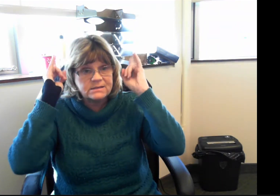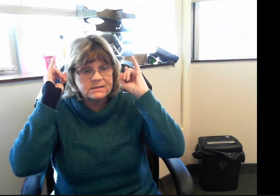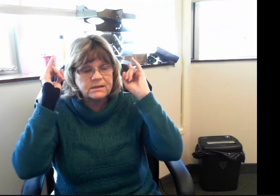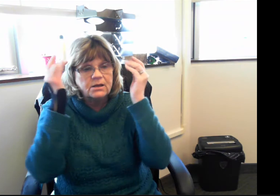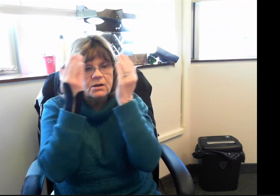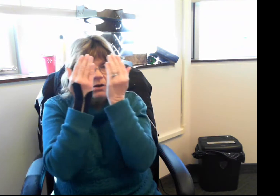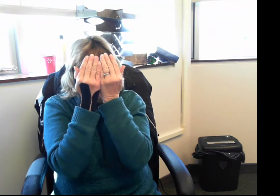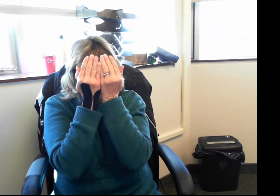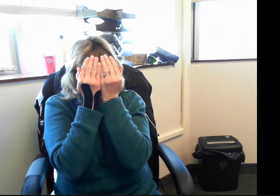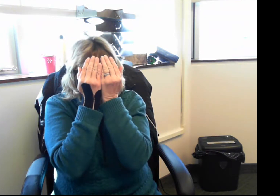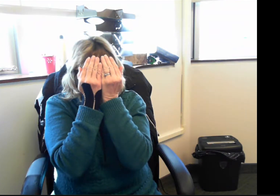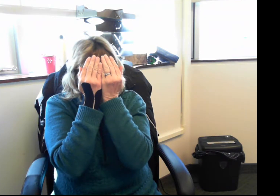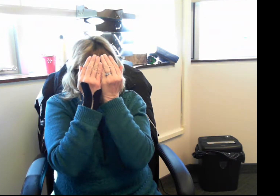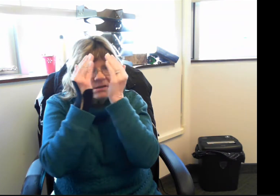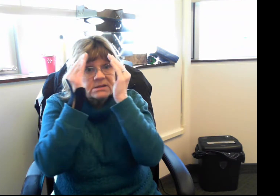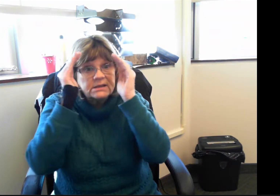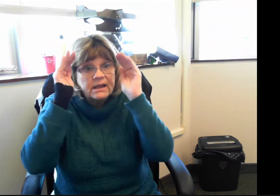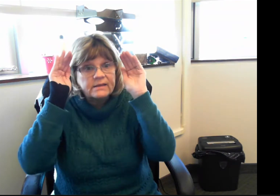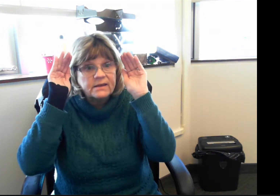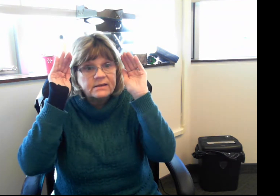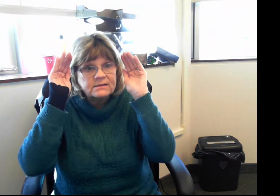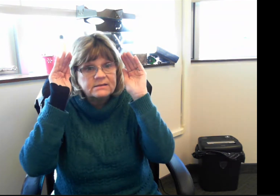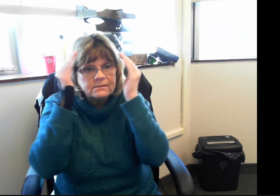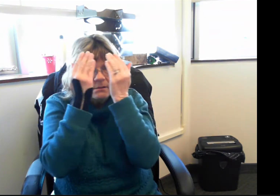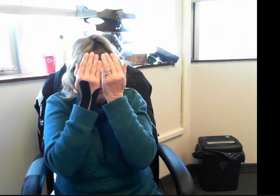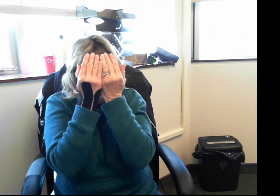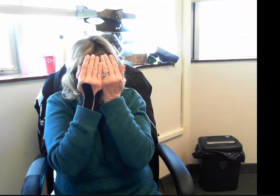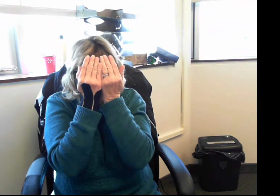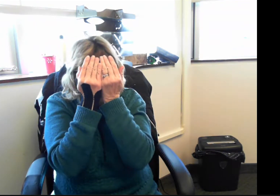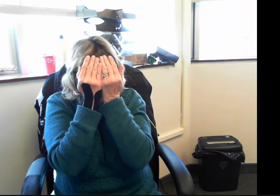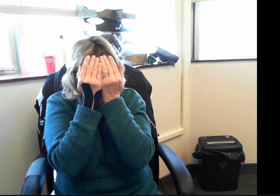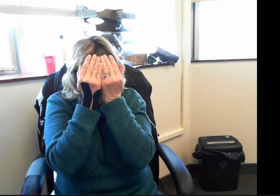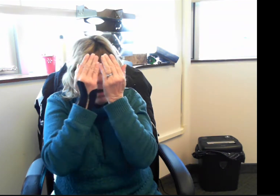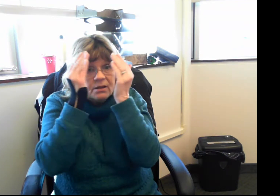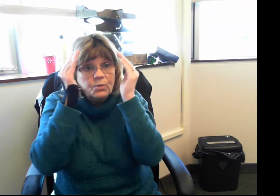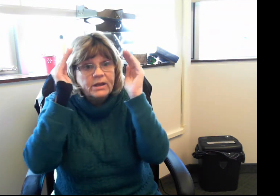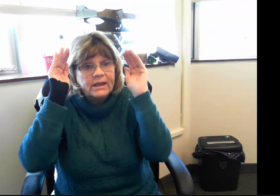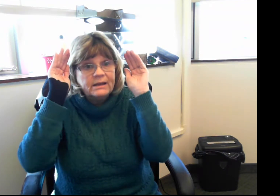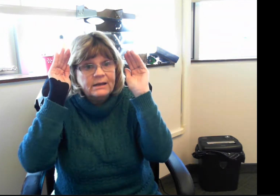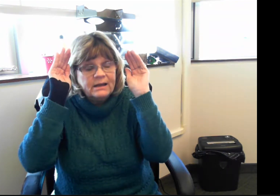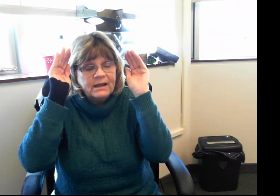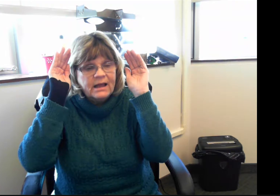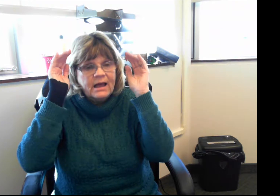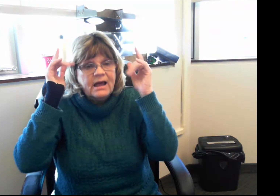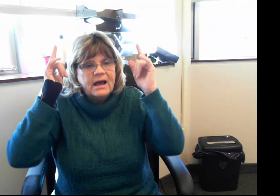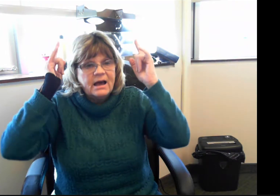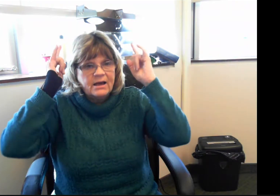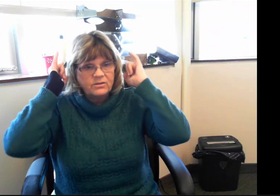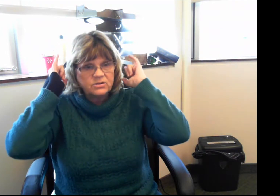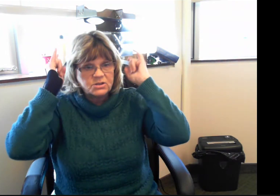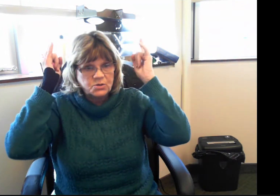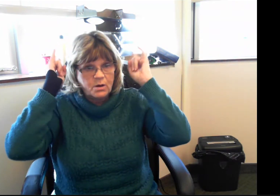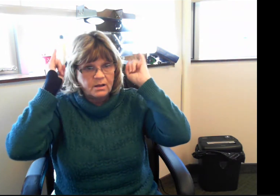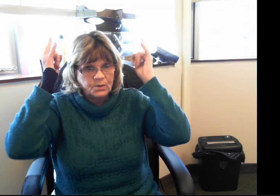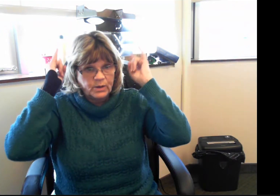this, or you'll see like this. Some people do Halloween, others do